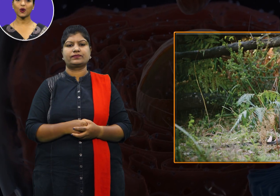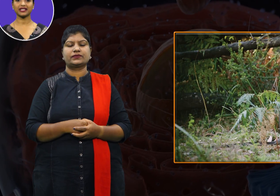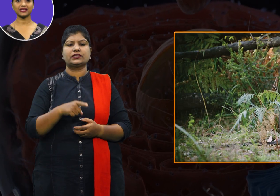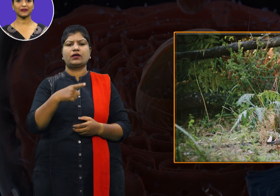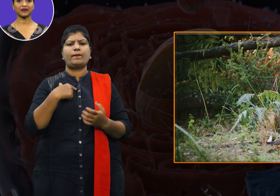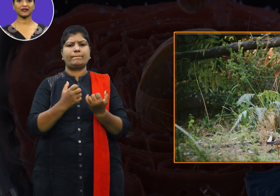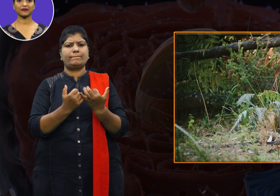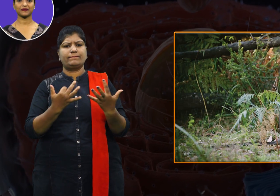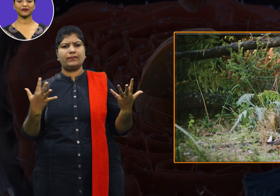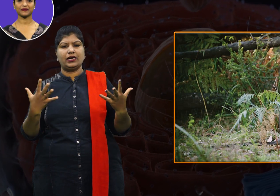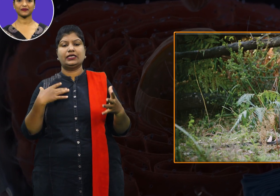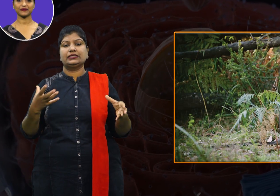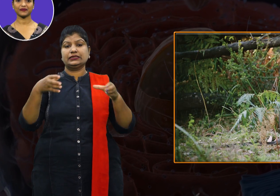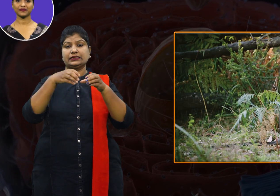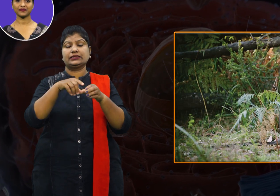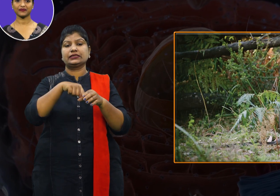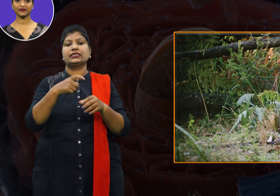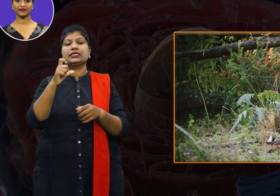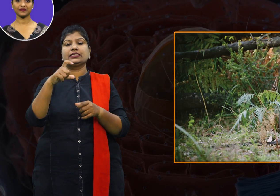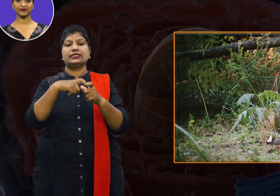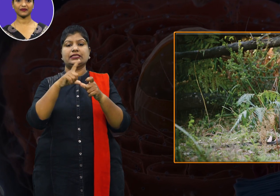multicellular organisms.